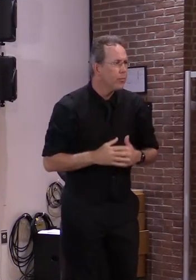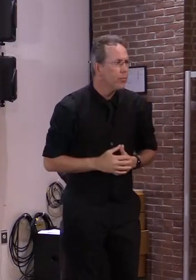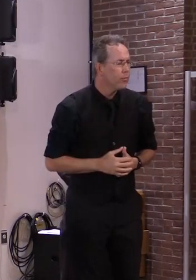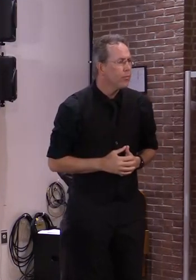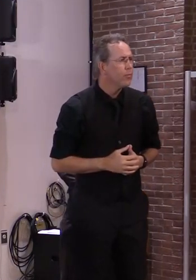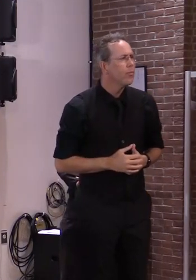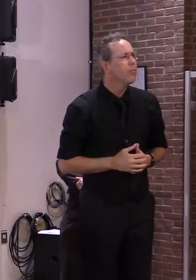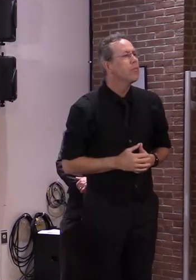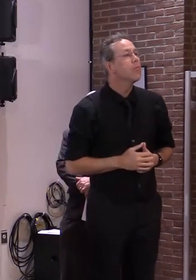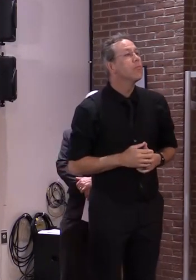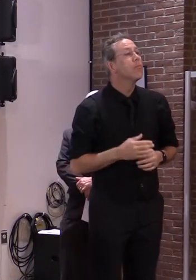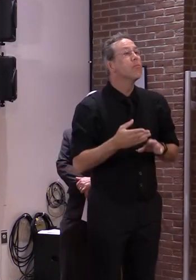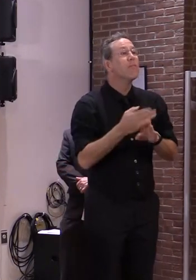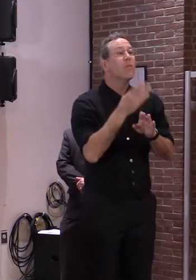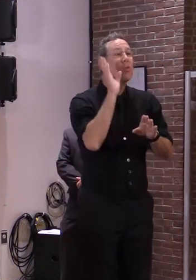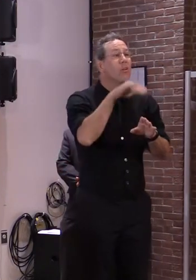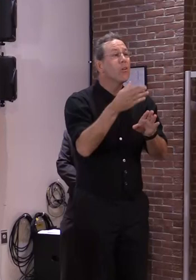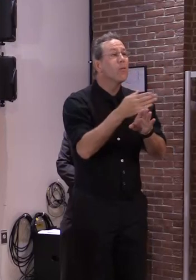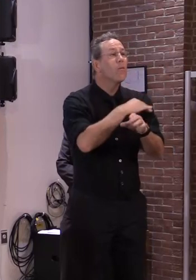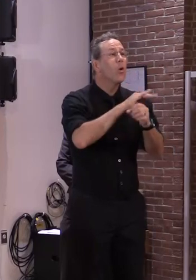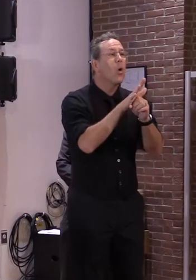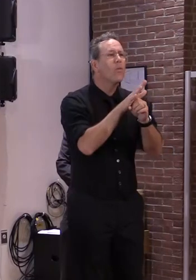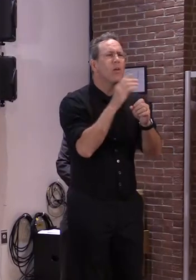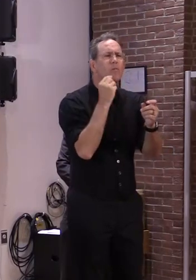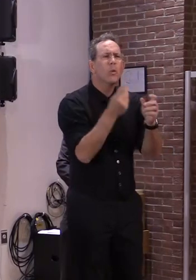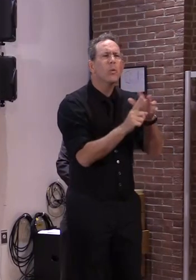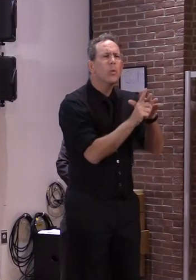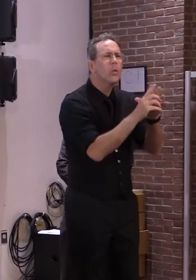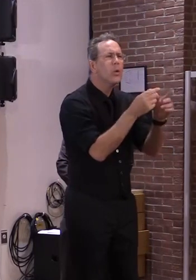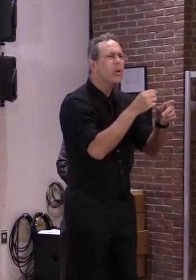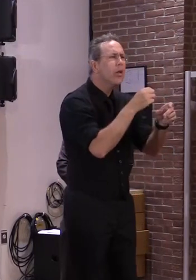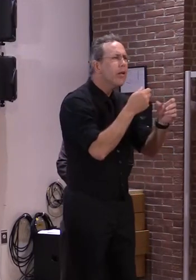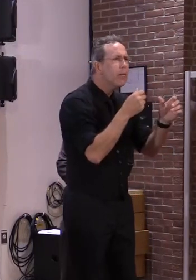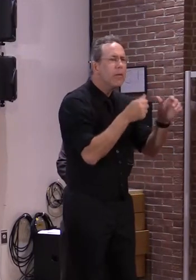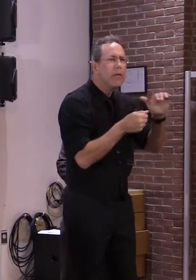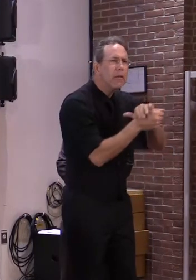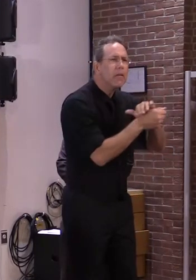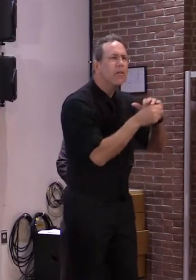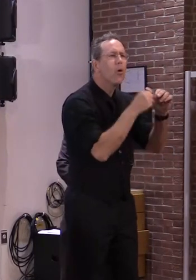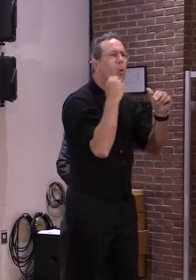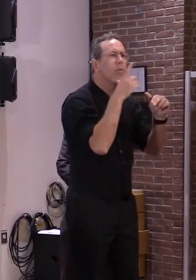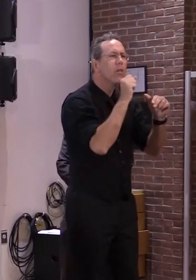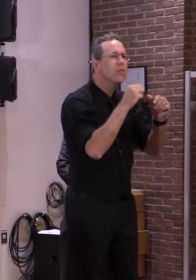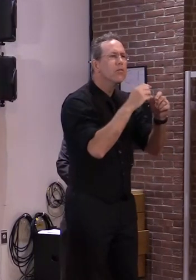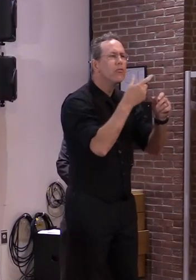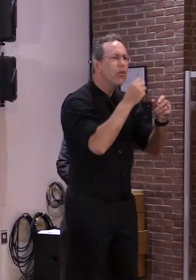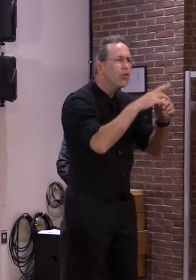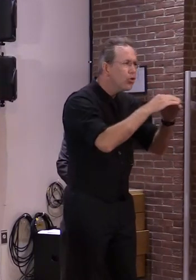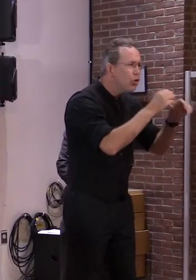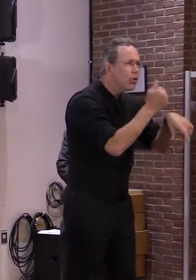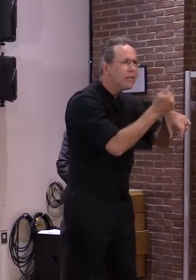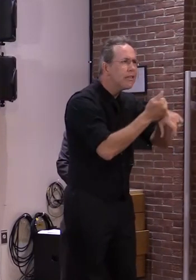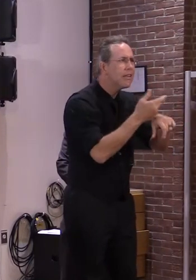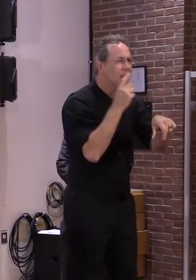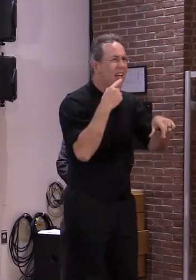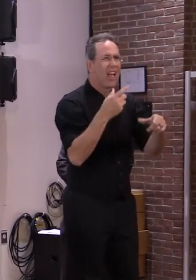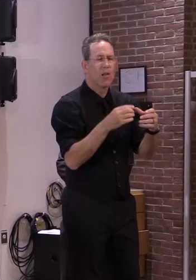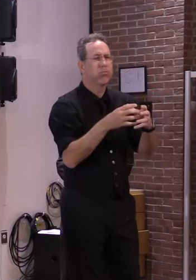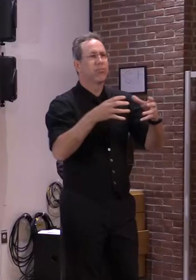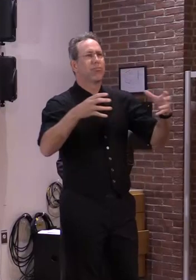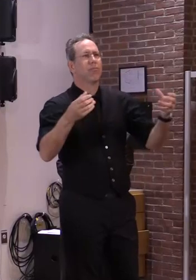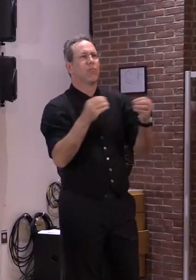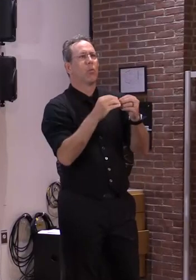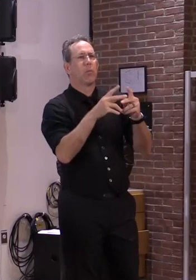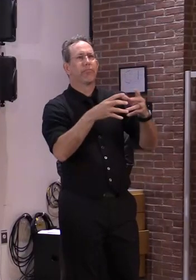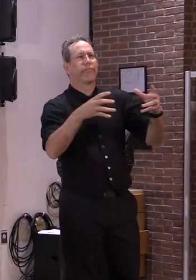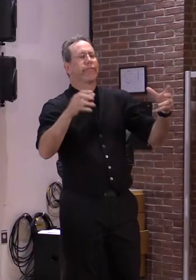since pre-pandemic, and actually are going to have a more expanded eligibility than before. So we feel